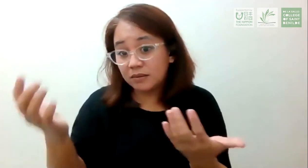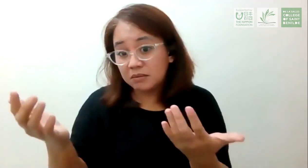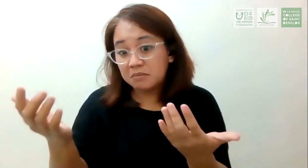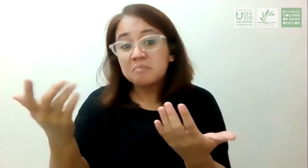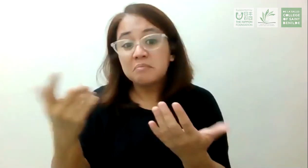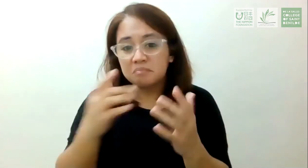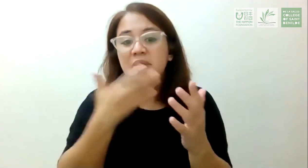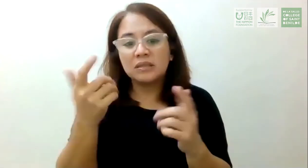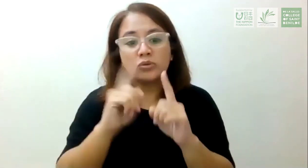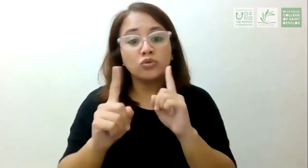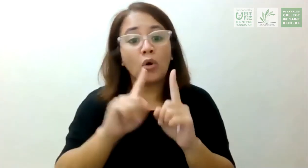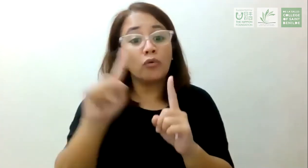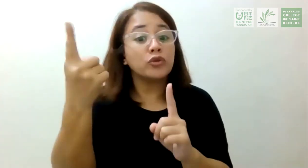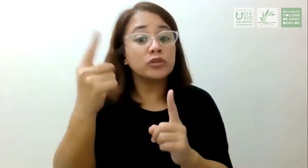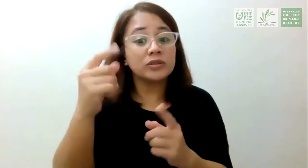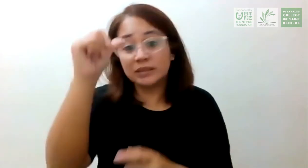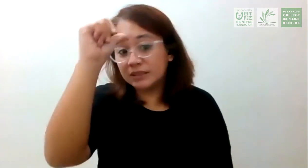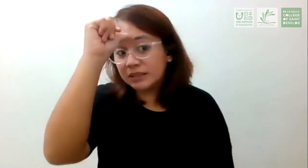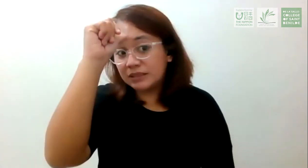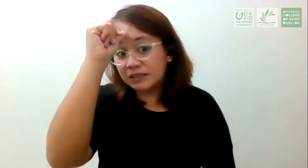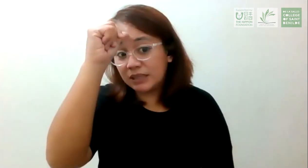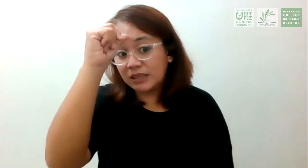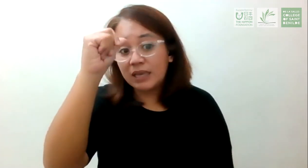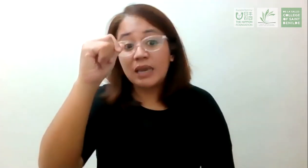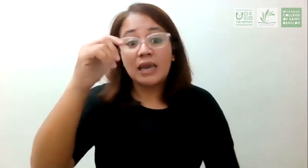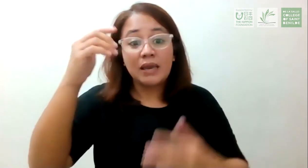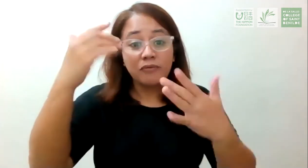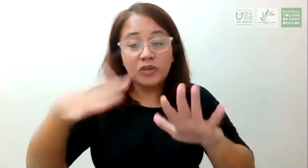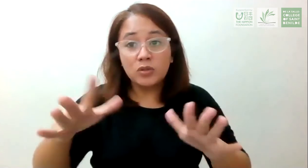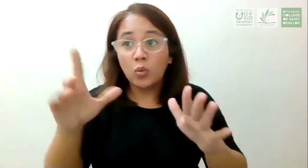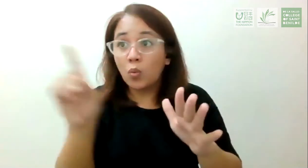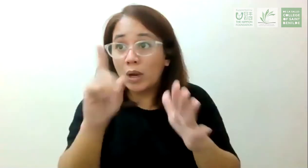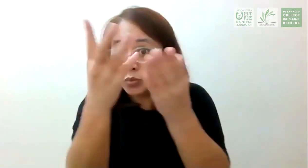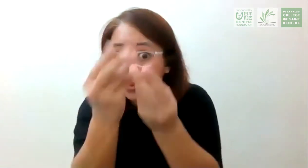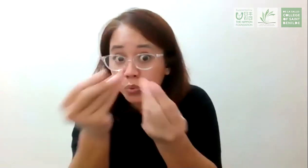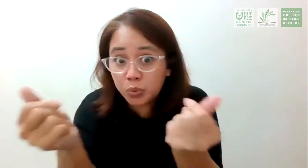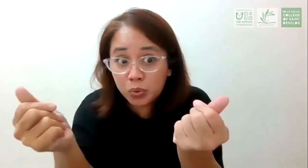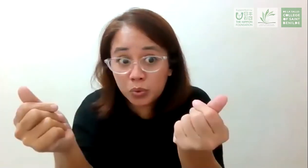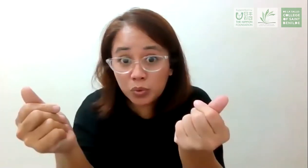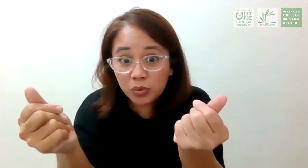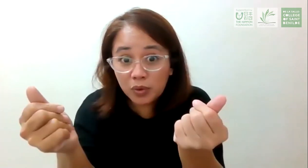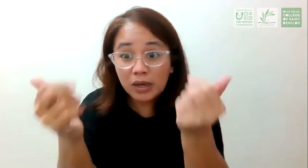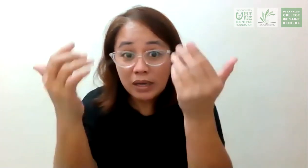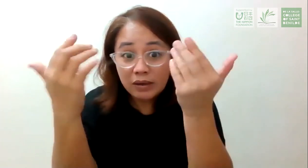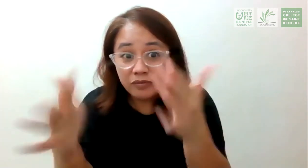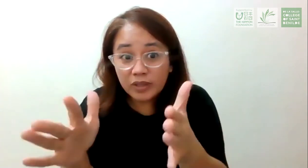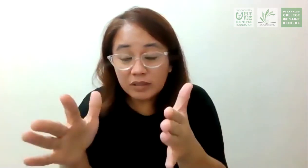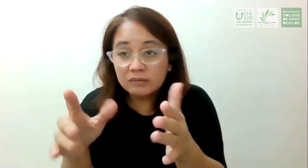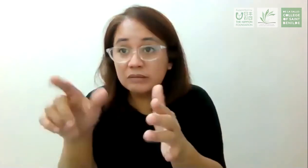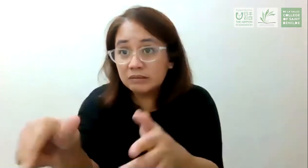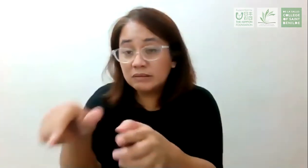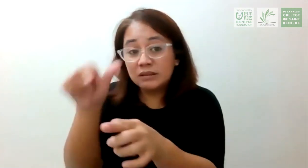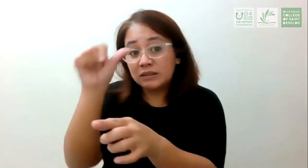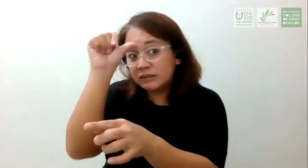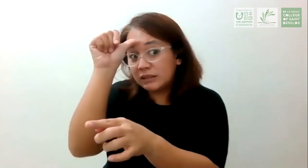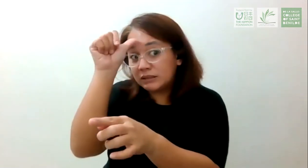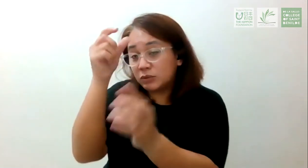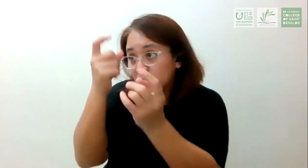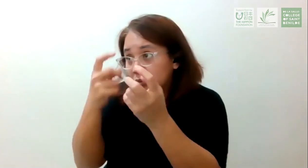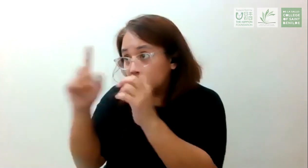first and then come up with a solution, and then let Christian go to Teshi and talk